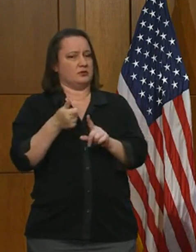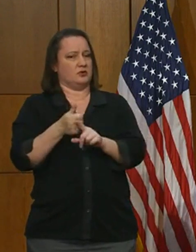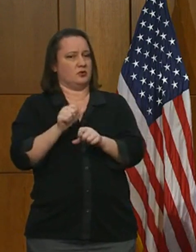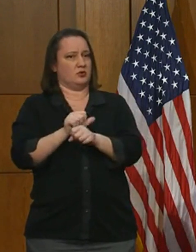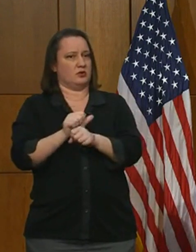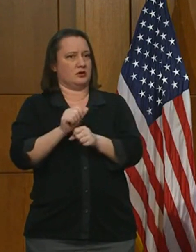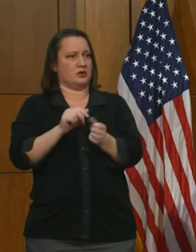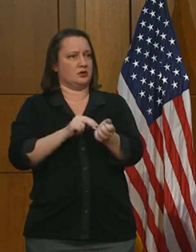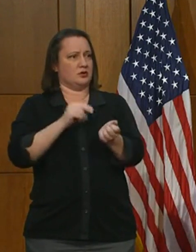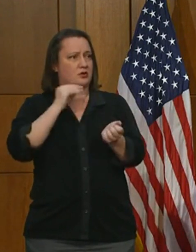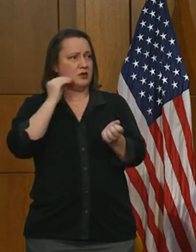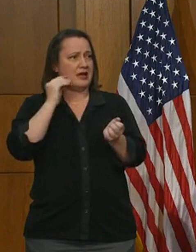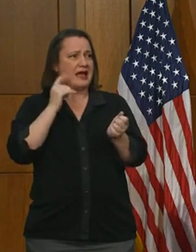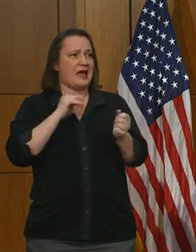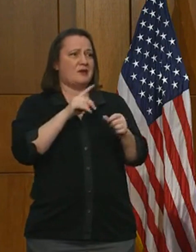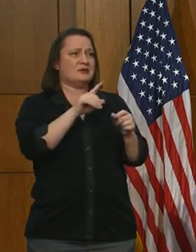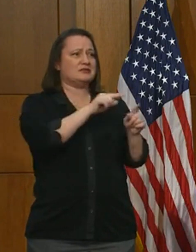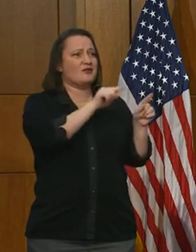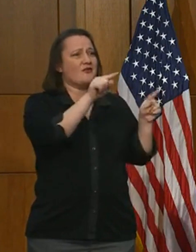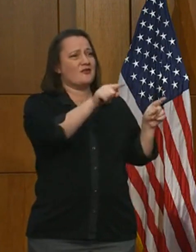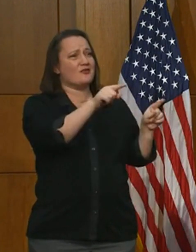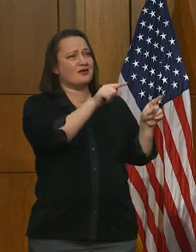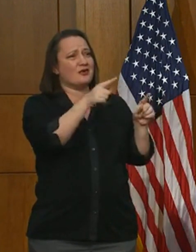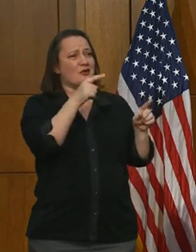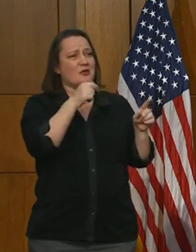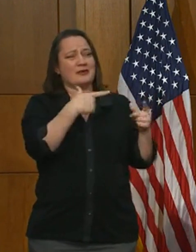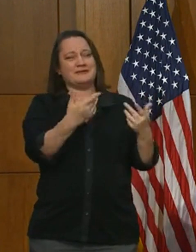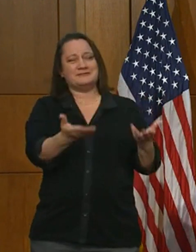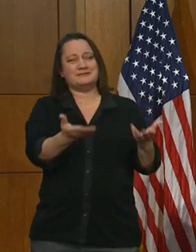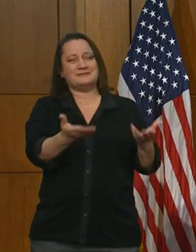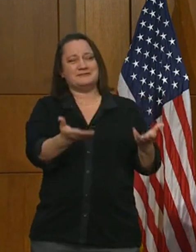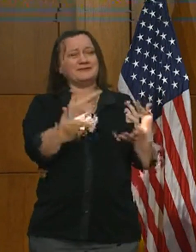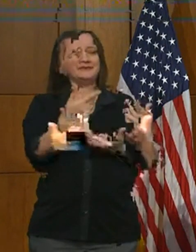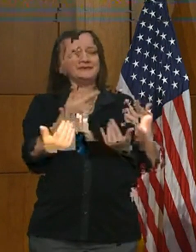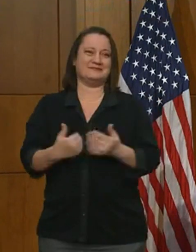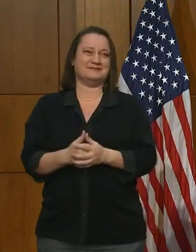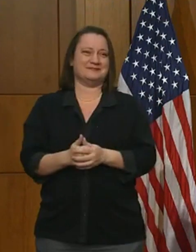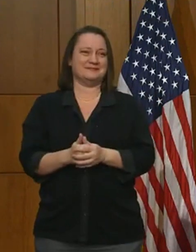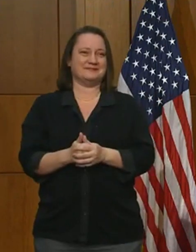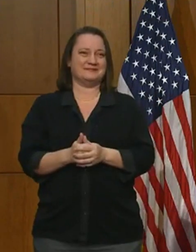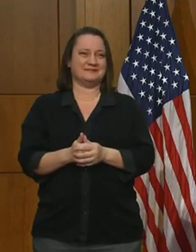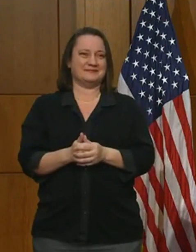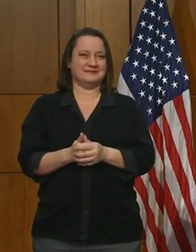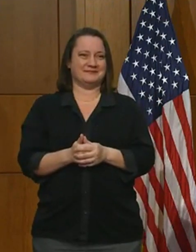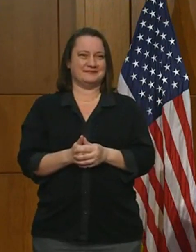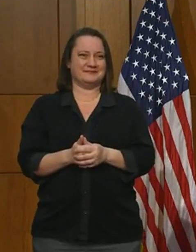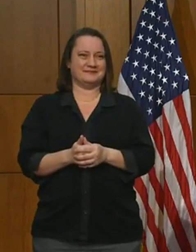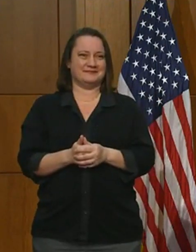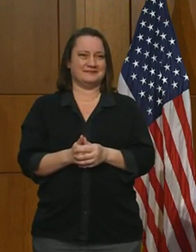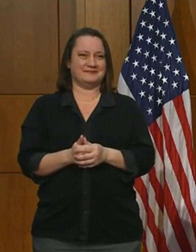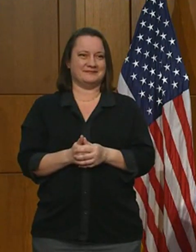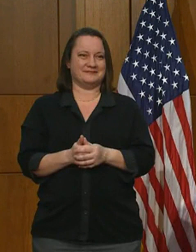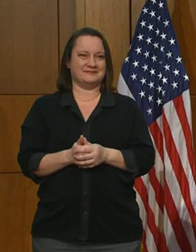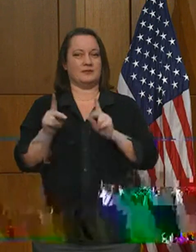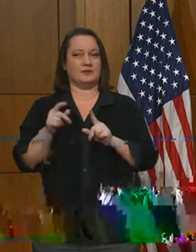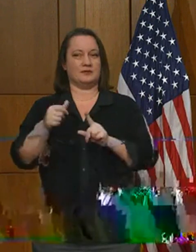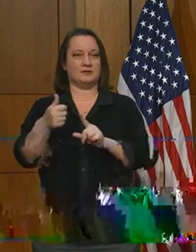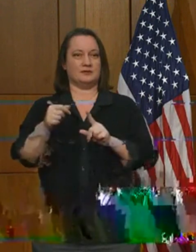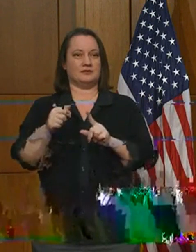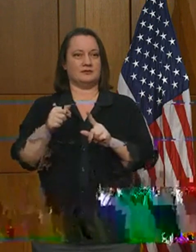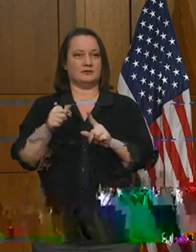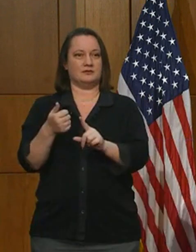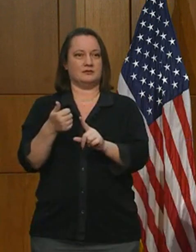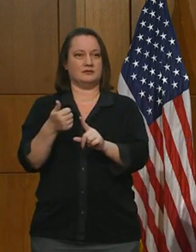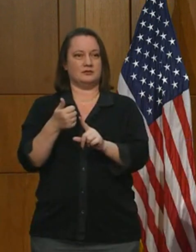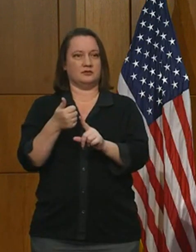homes. I was calling on Cam and Laura, but please. Who have been told that